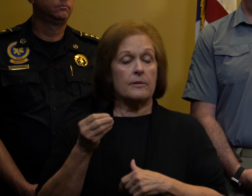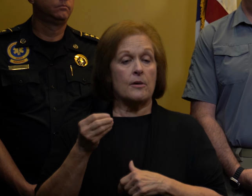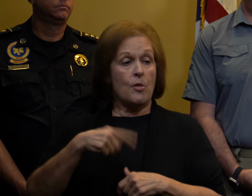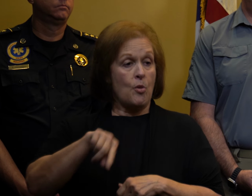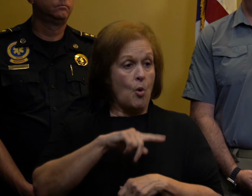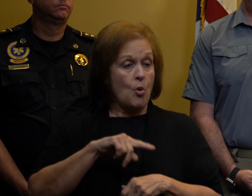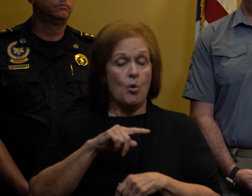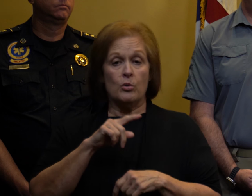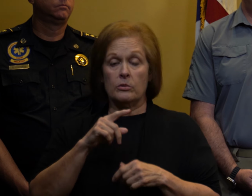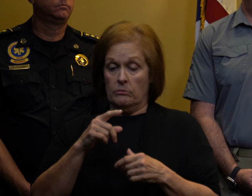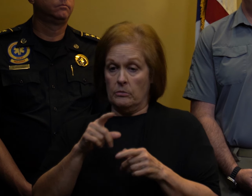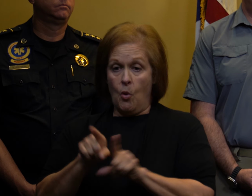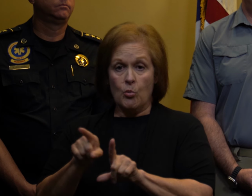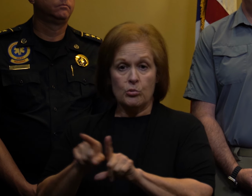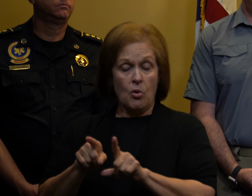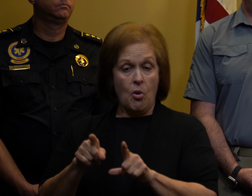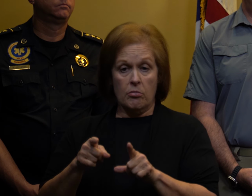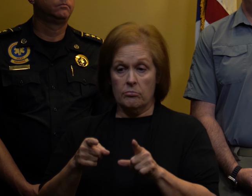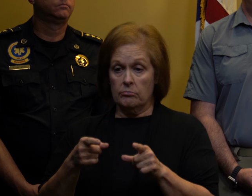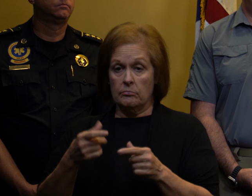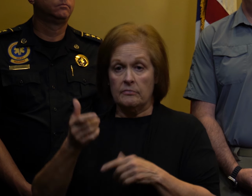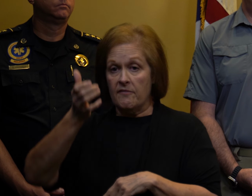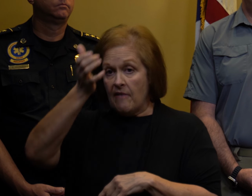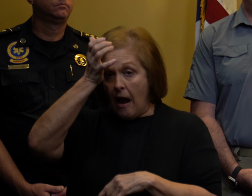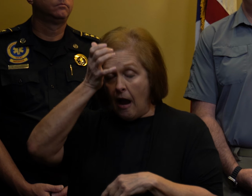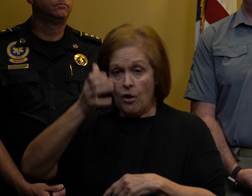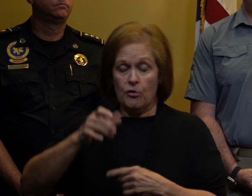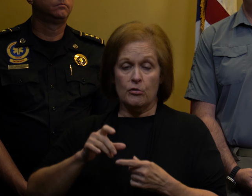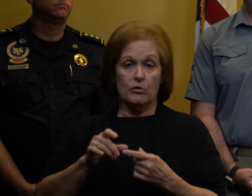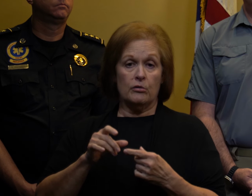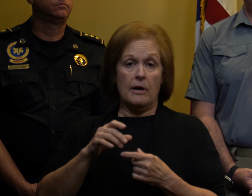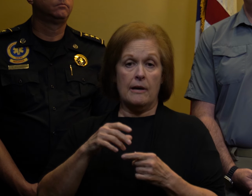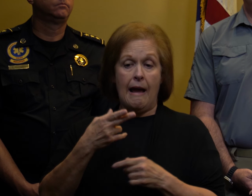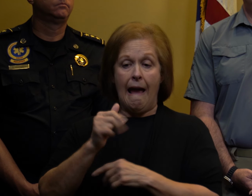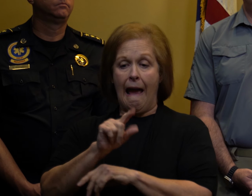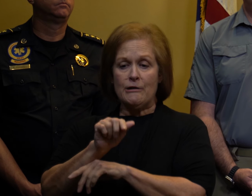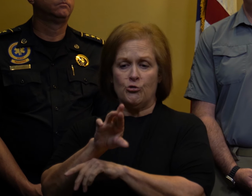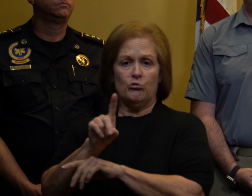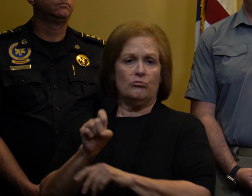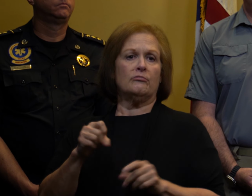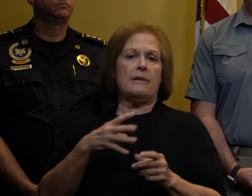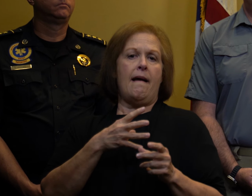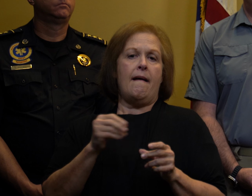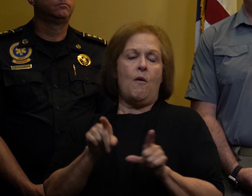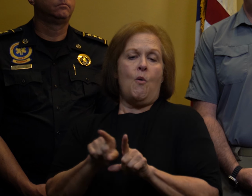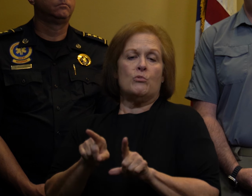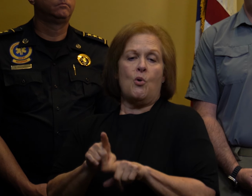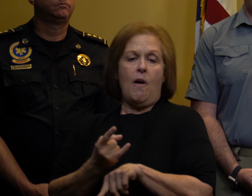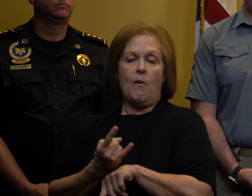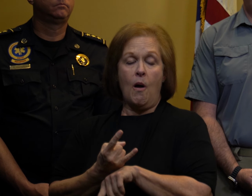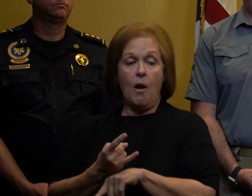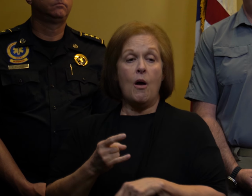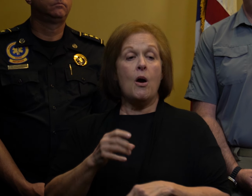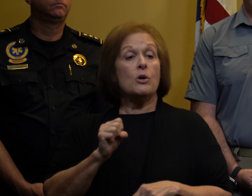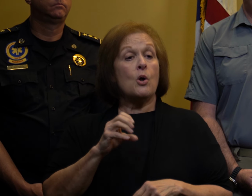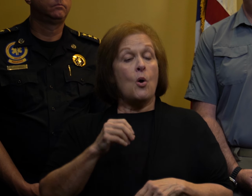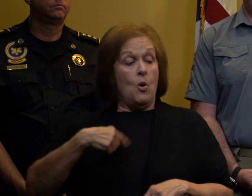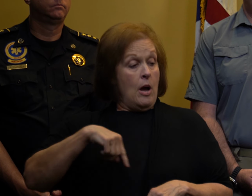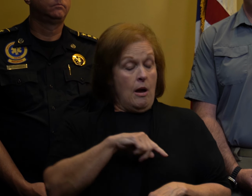involve fire hazards as well as alcohol sales to minors. And so these sweeps, again,